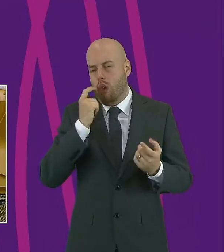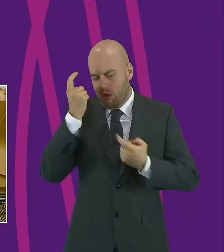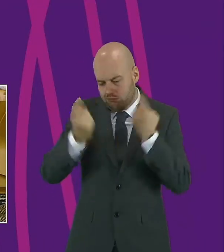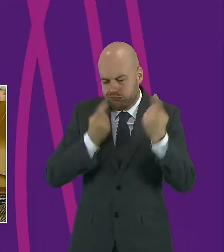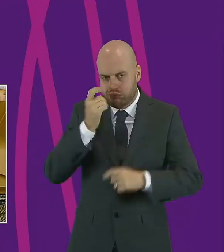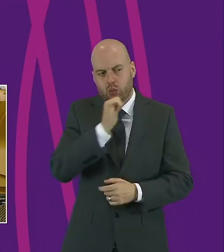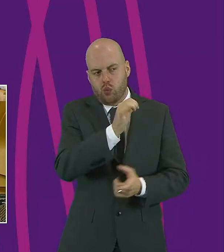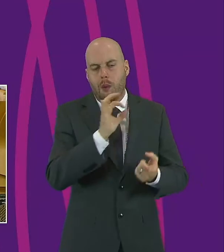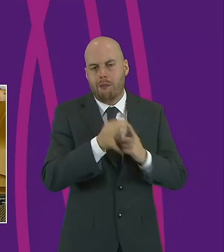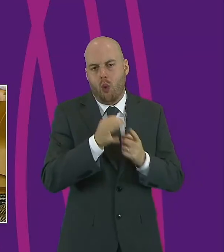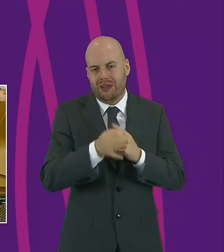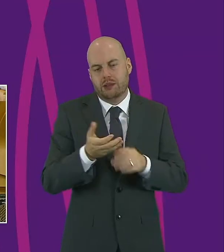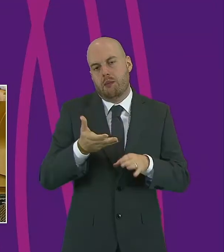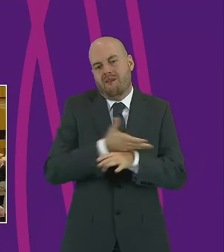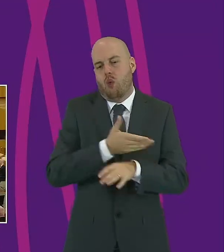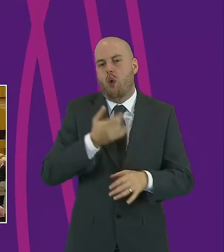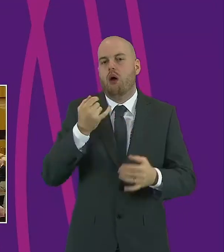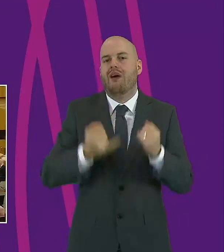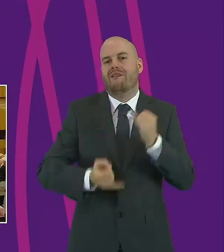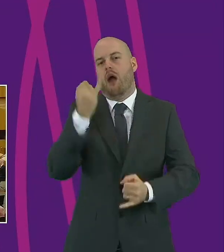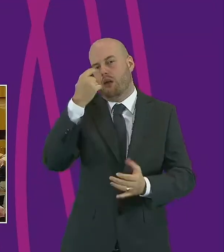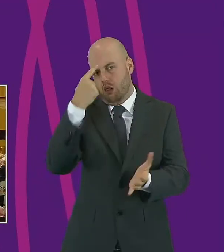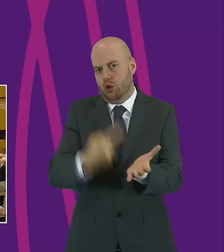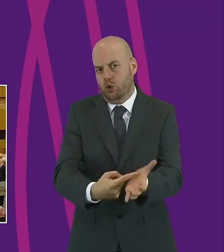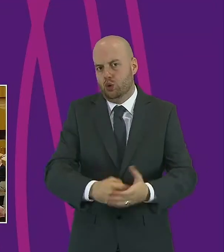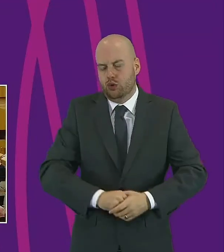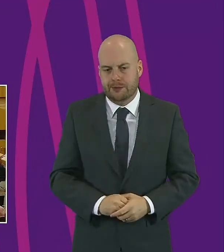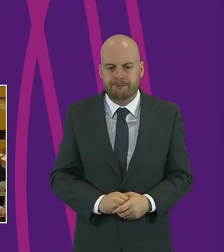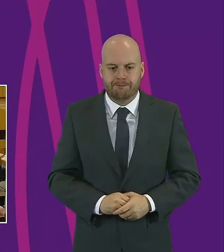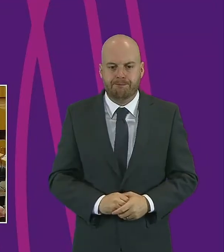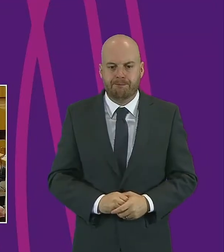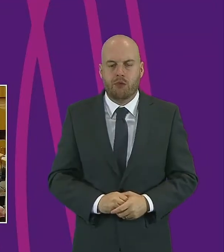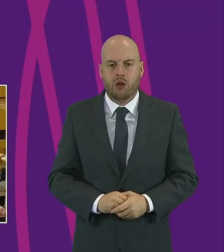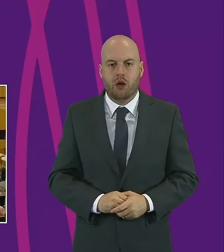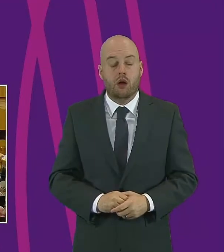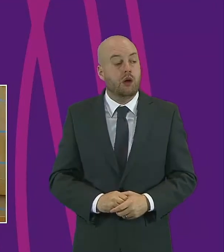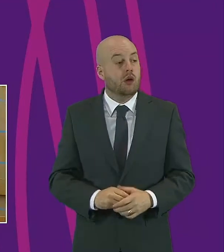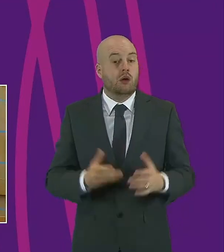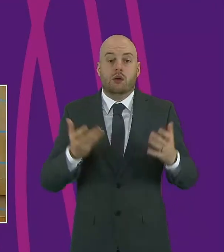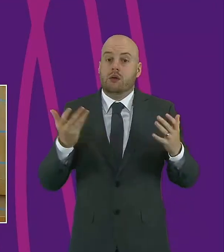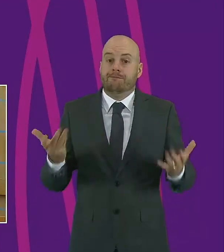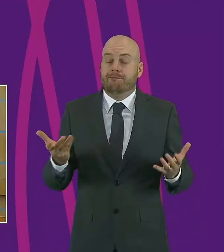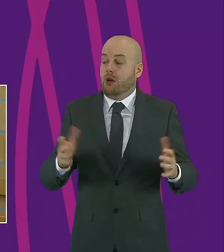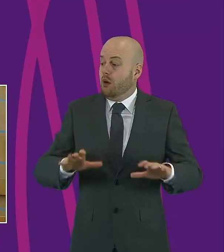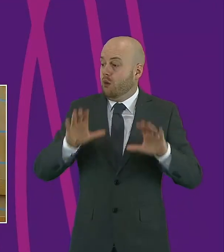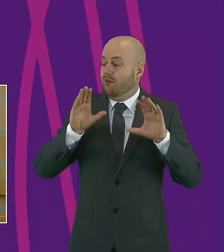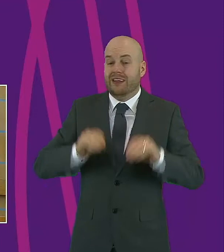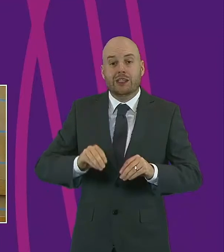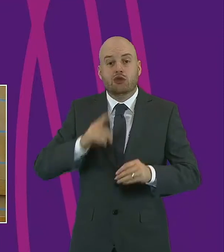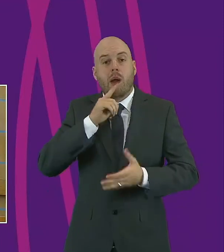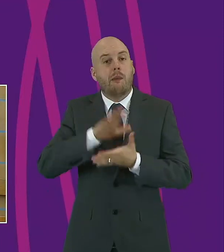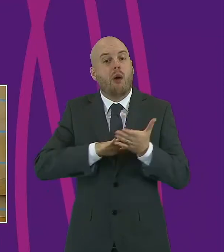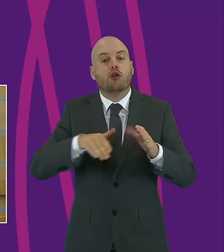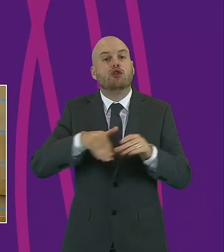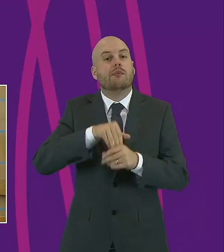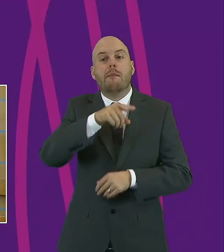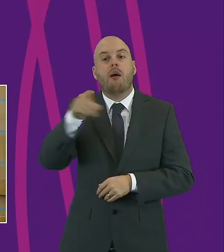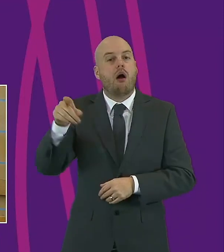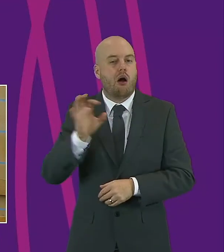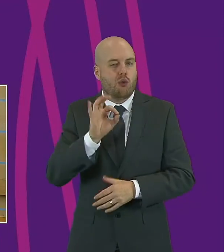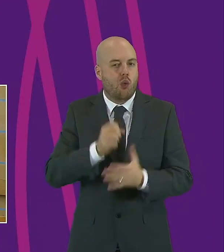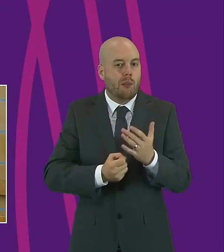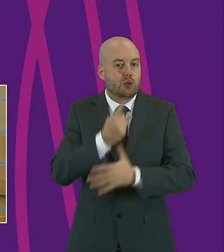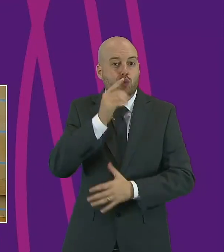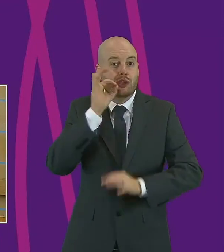conclusion. Thank you very much, and I'm going to draw First Minister's questions to a conclusion there. Apologies to all the members who didn't get a chance to ask a question.